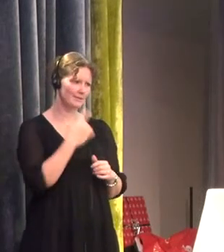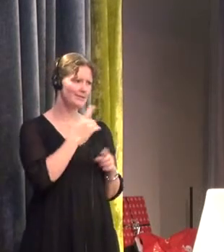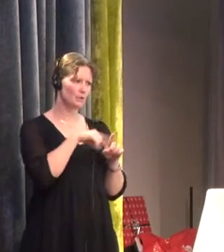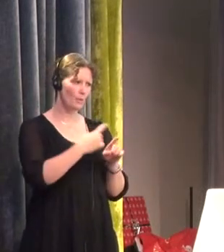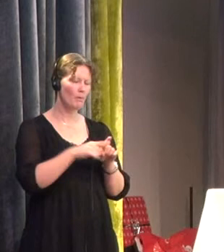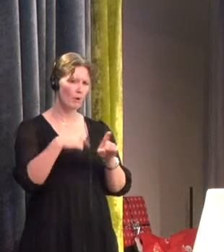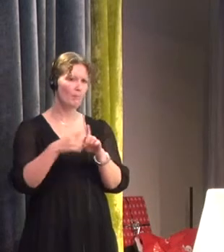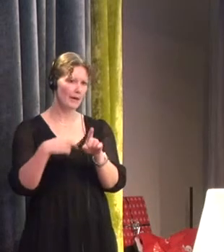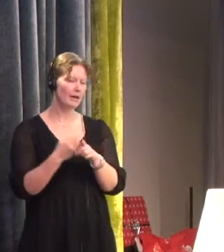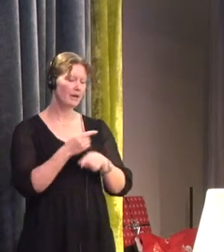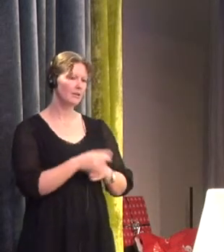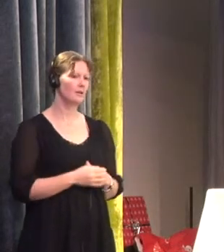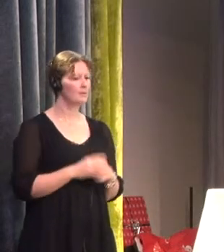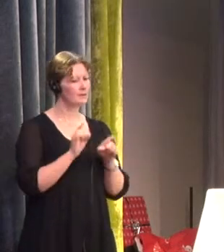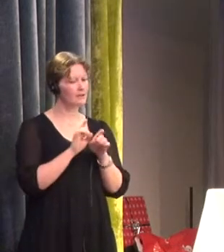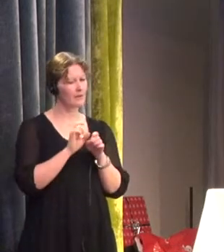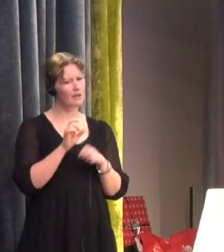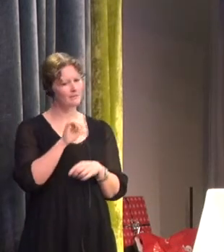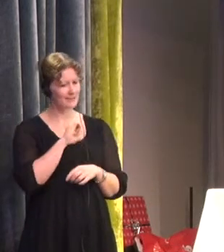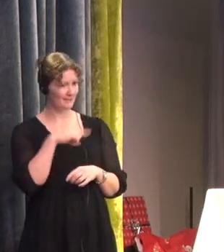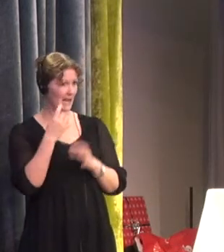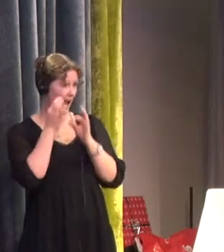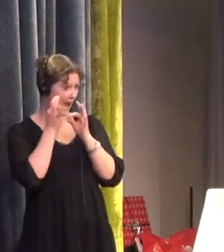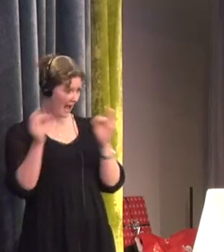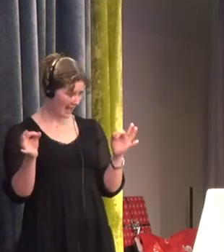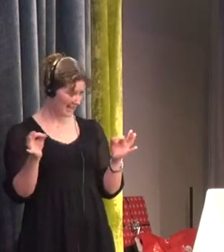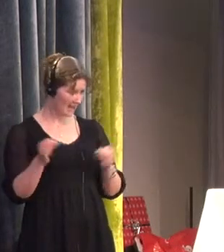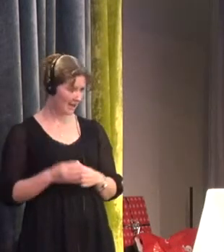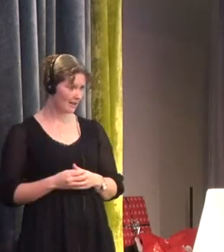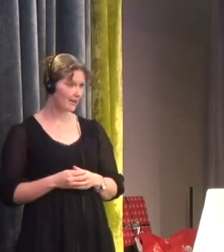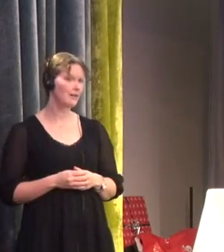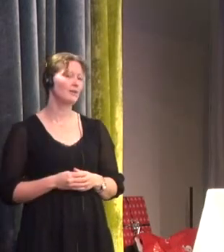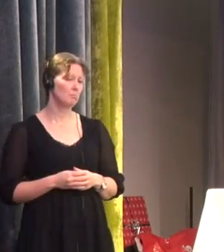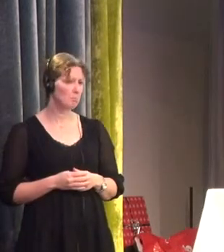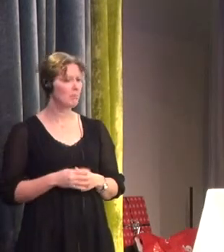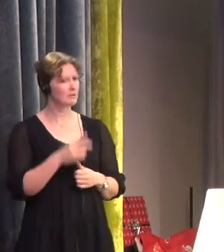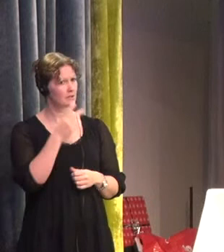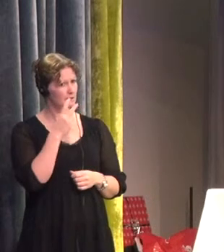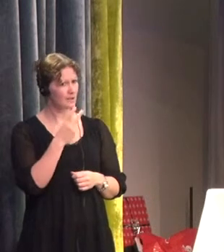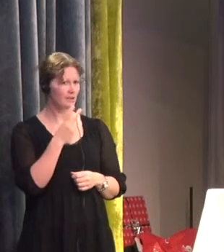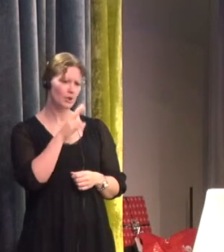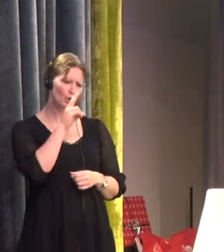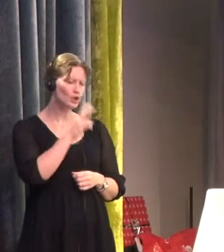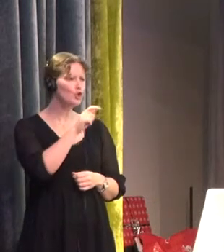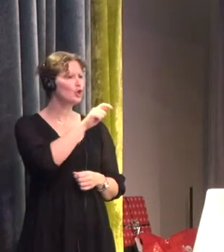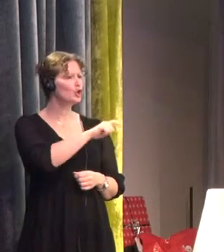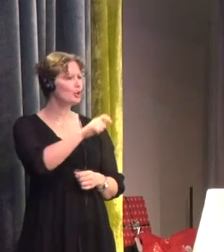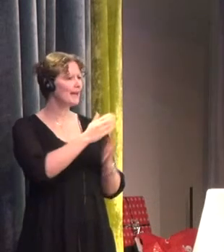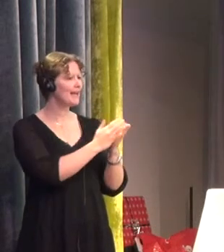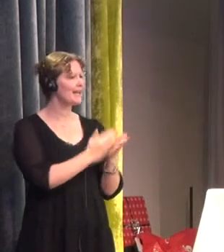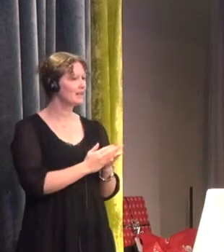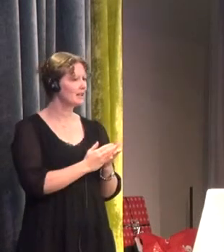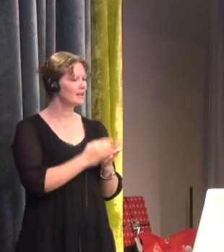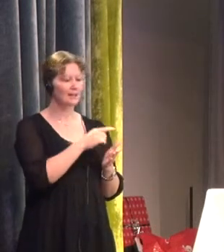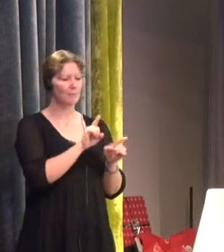being really honest and we look at them, sure seem to us to be new types of rights. Doesn't mean that they aren't wonderful rights, but they don't seem